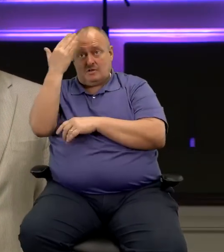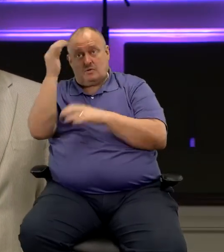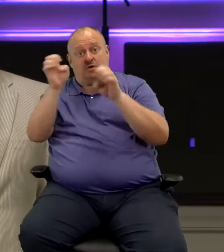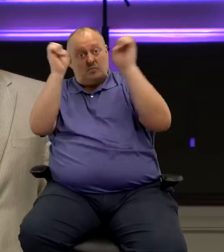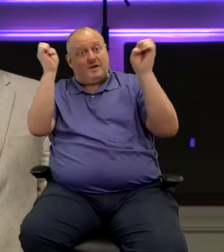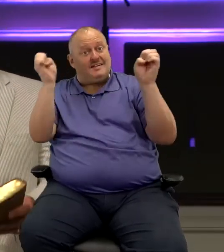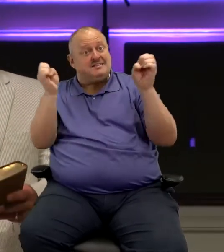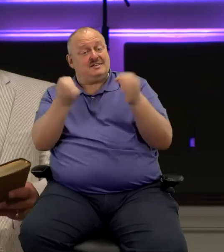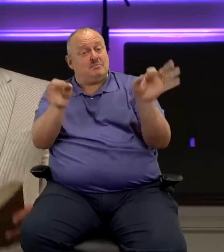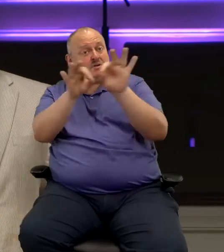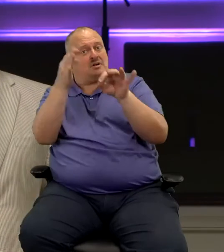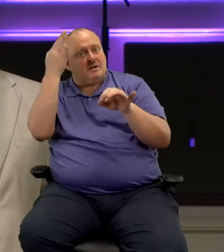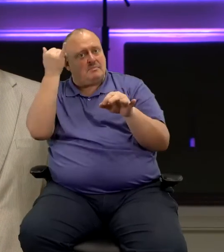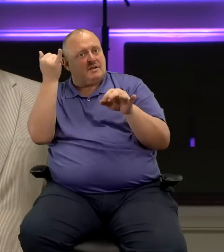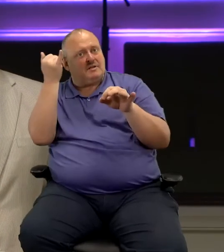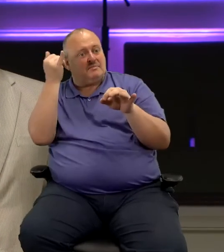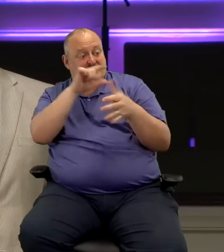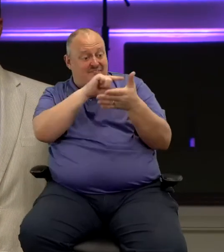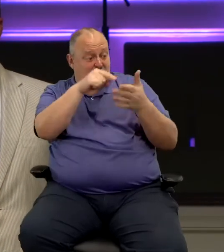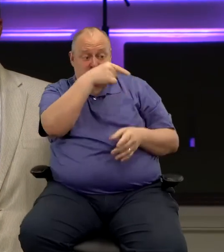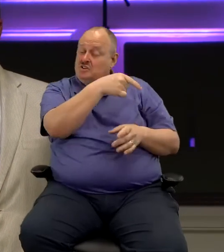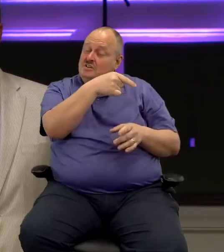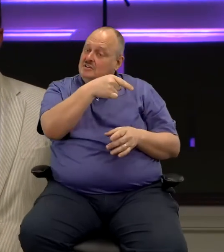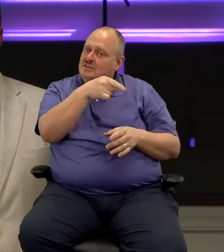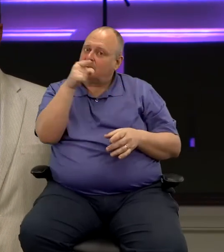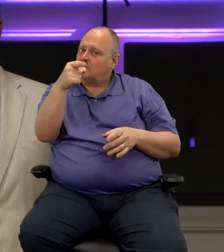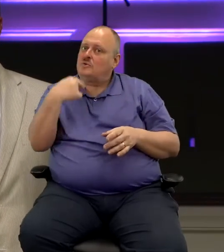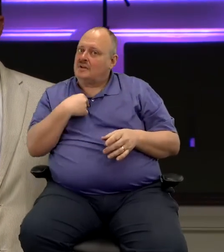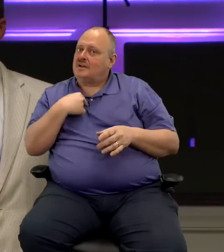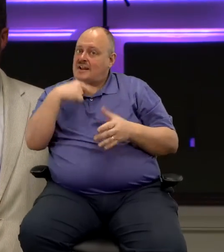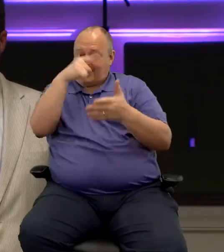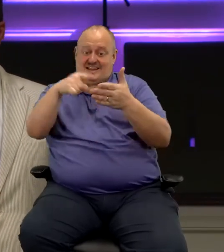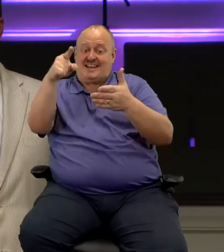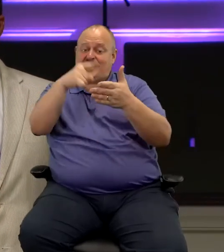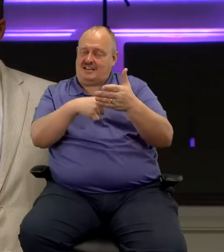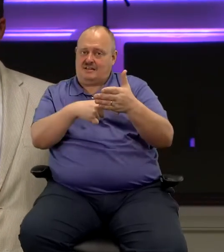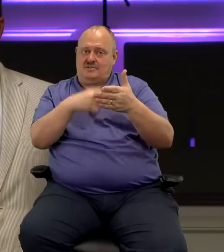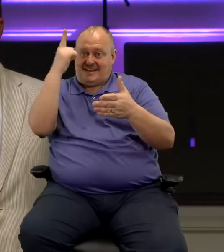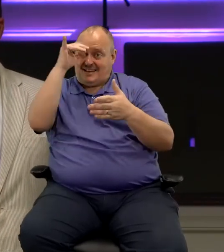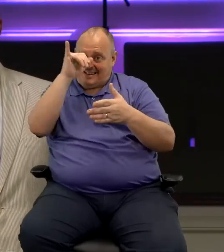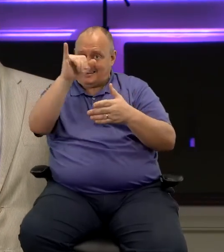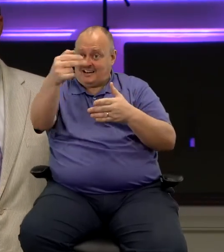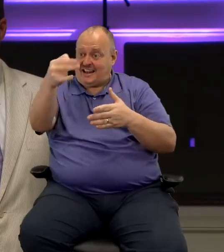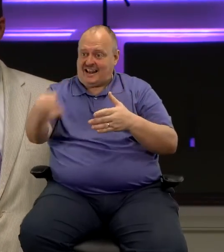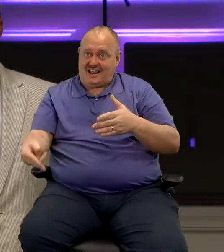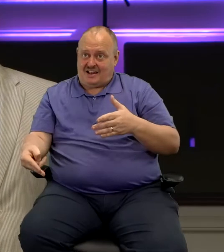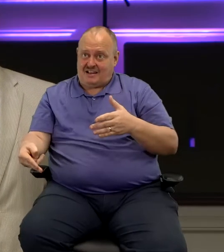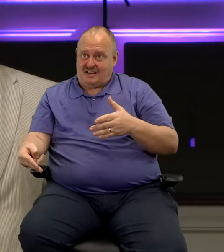important? Because according to this passage, you and I are condemned to an eternity of hell